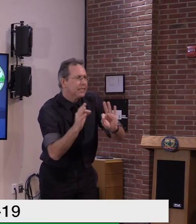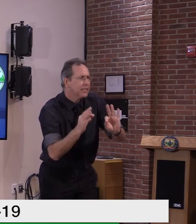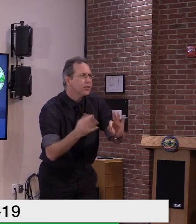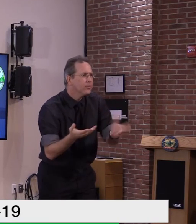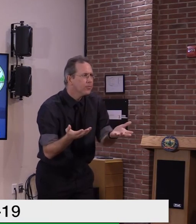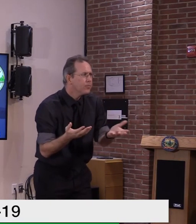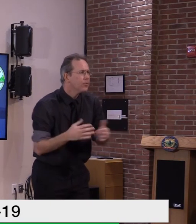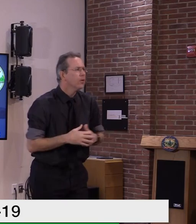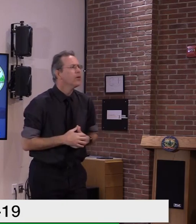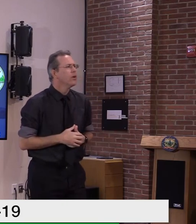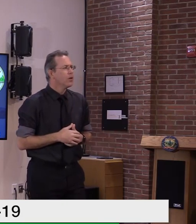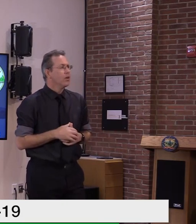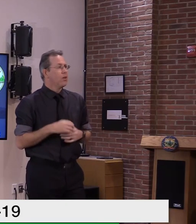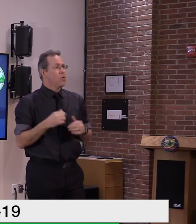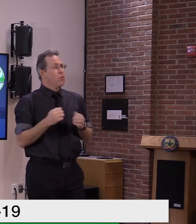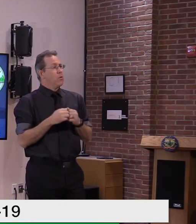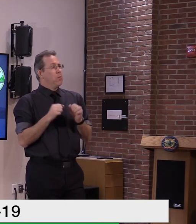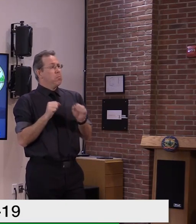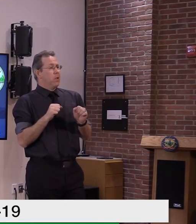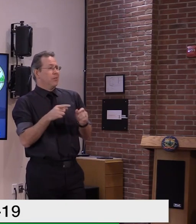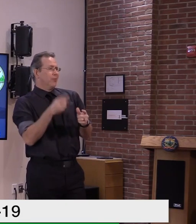potential because today